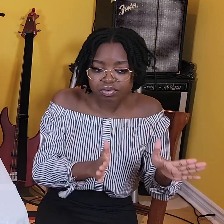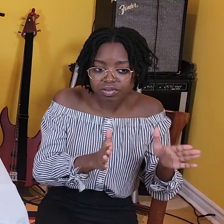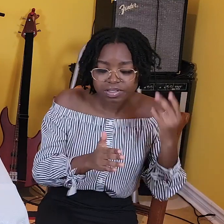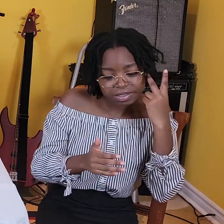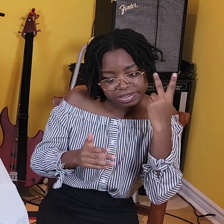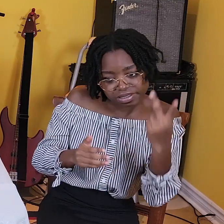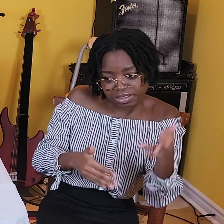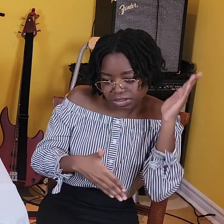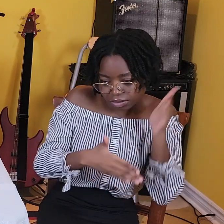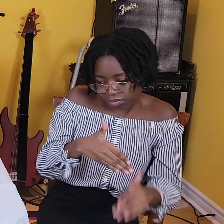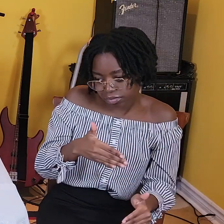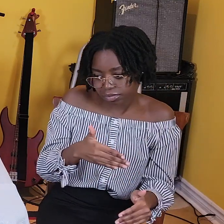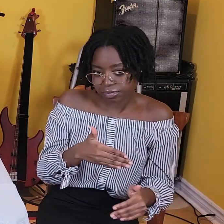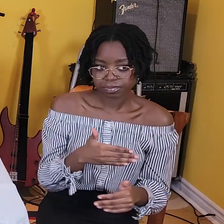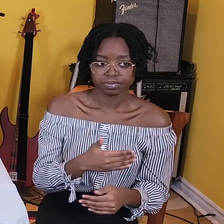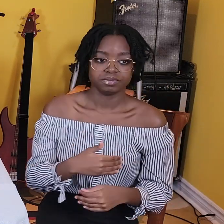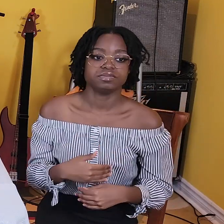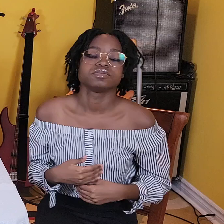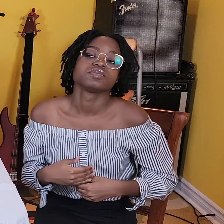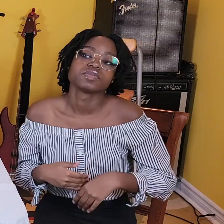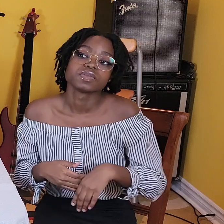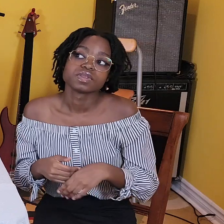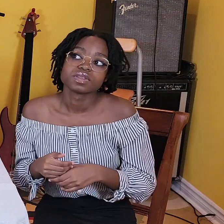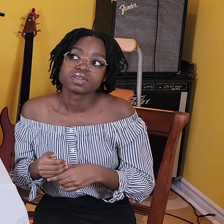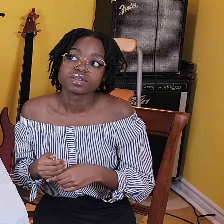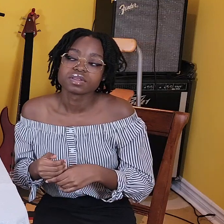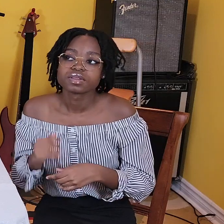and all the council